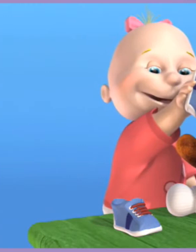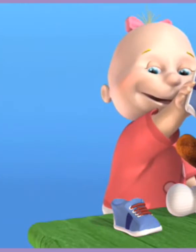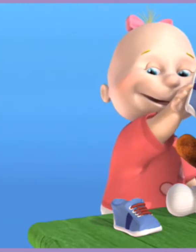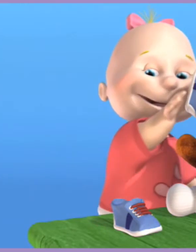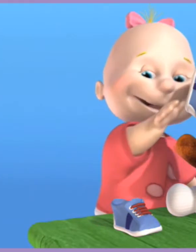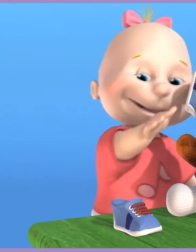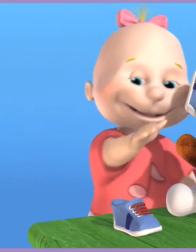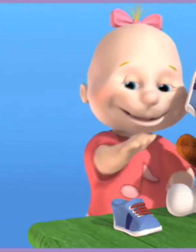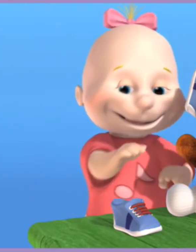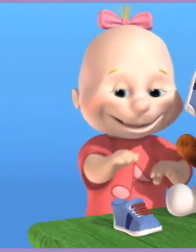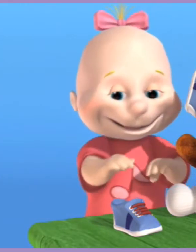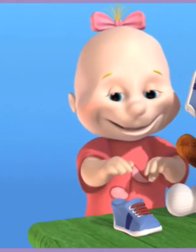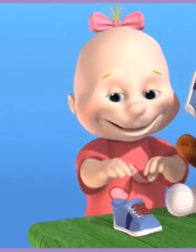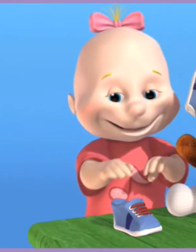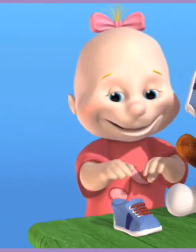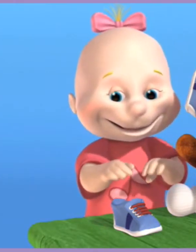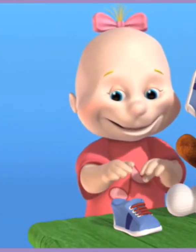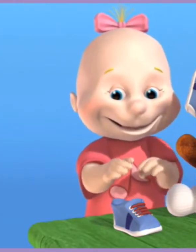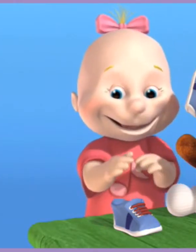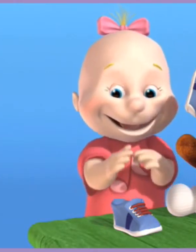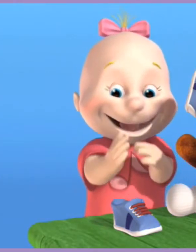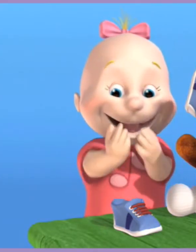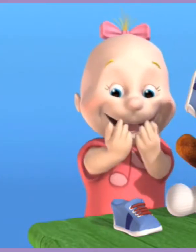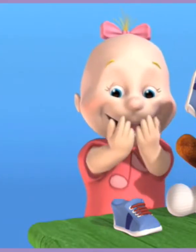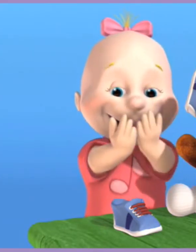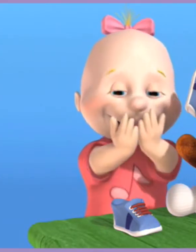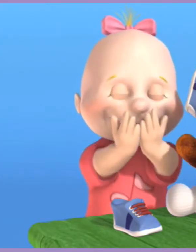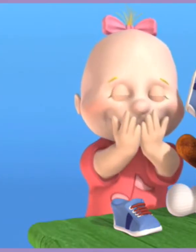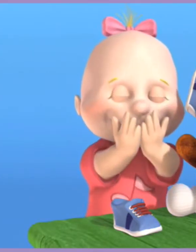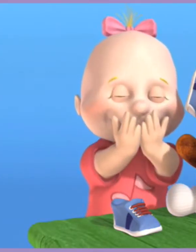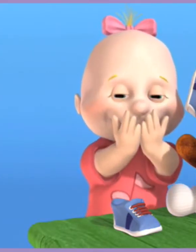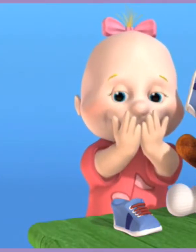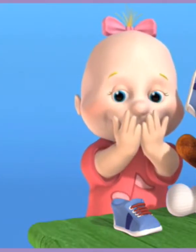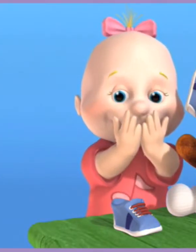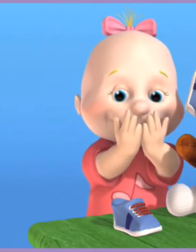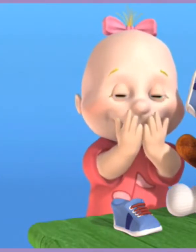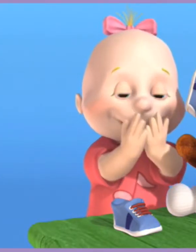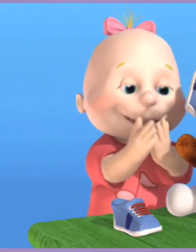That's silly. The shoe goes on Teddy's foot.